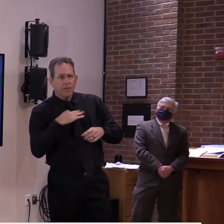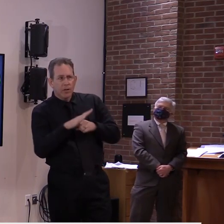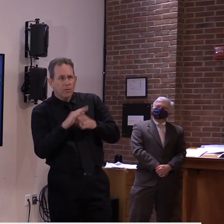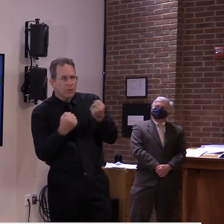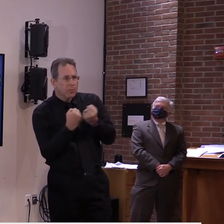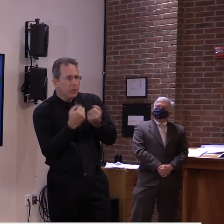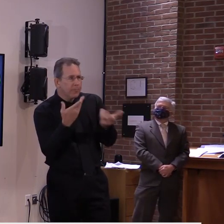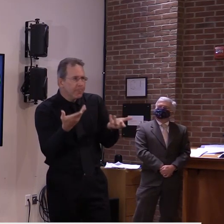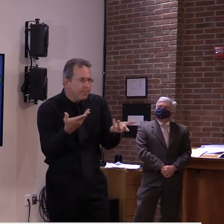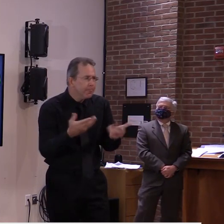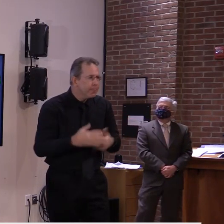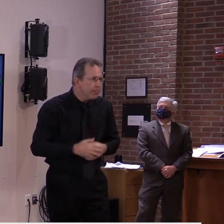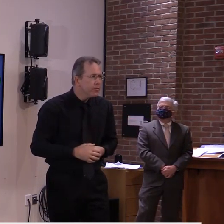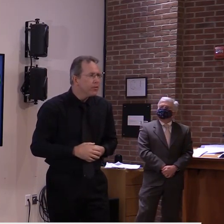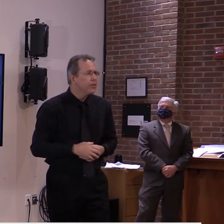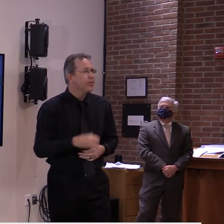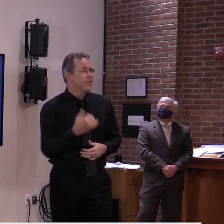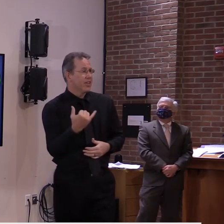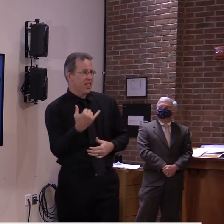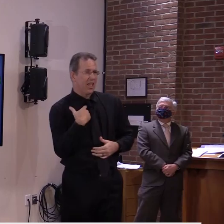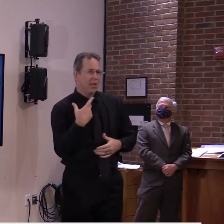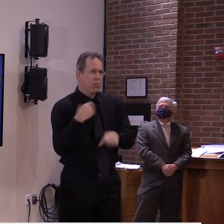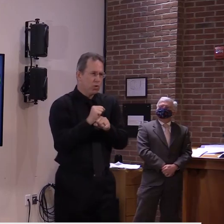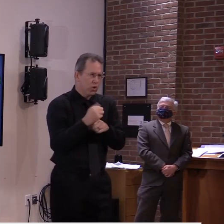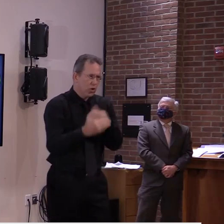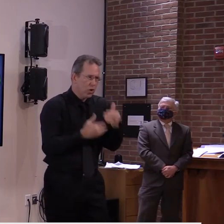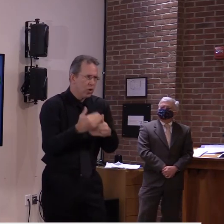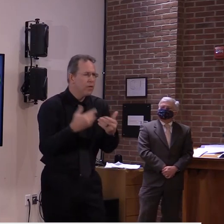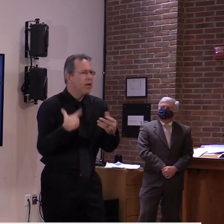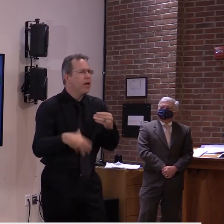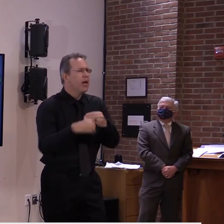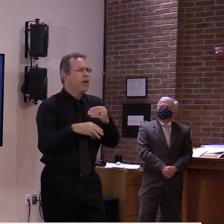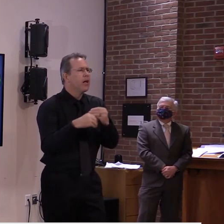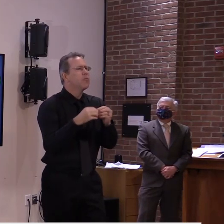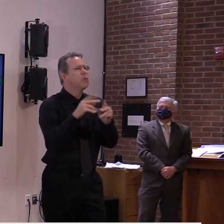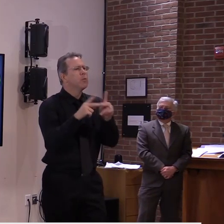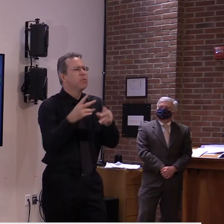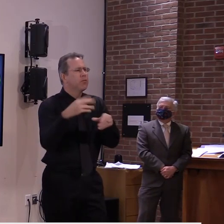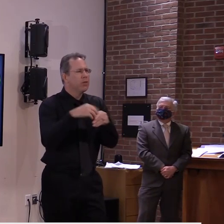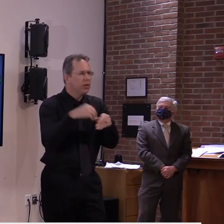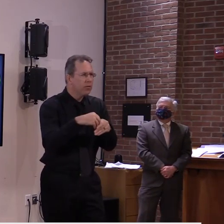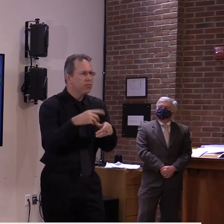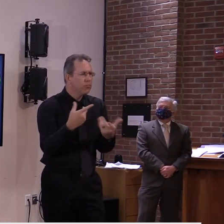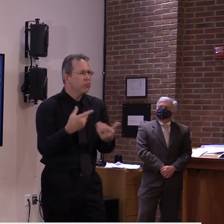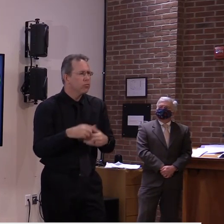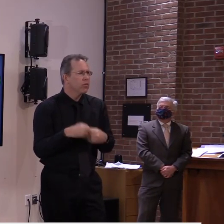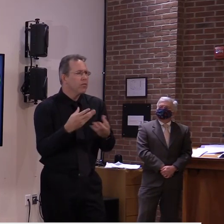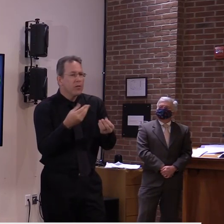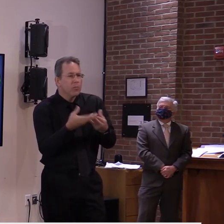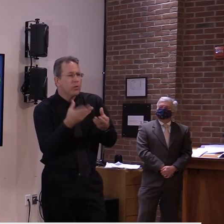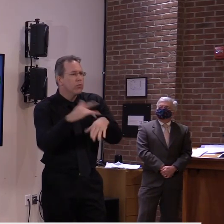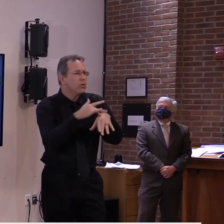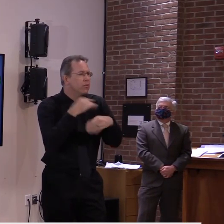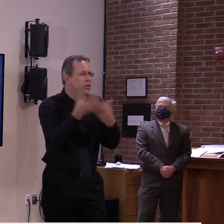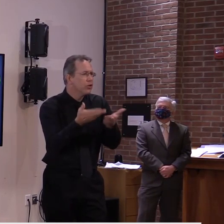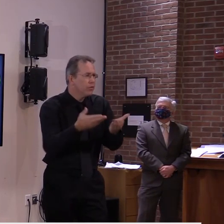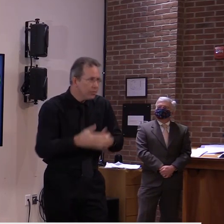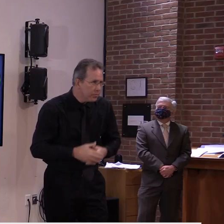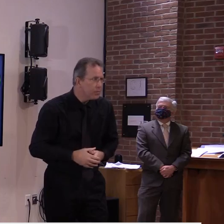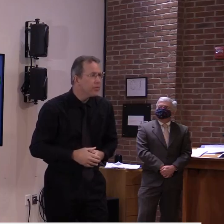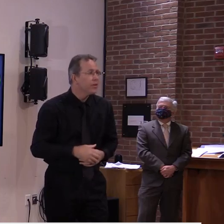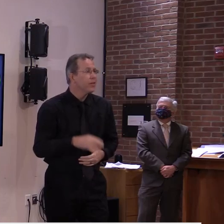taken steps to implement, put people into place that we believe can help in different ways, whether it's telehealth or